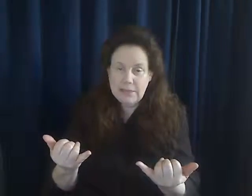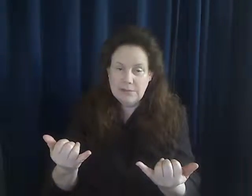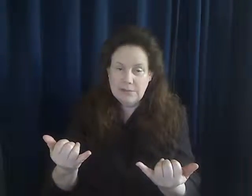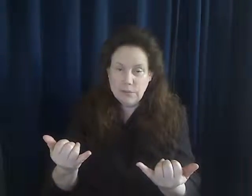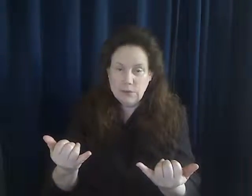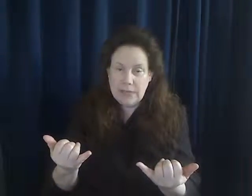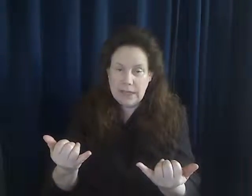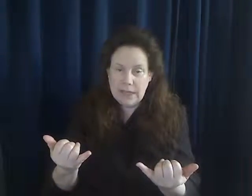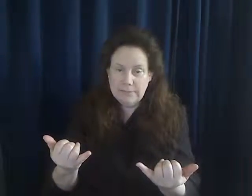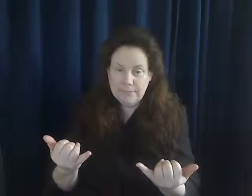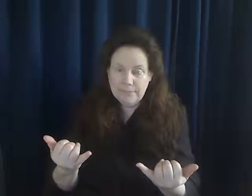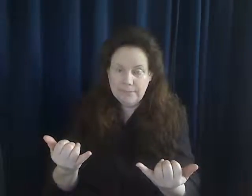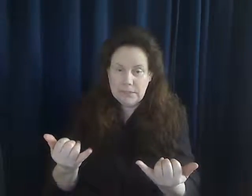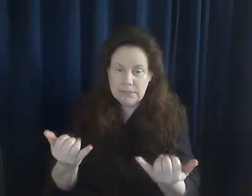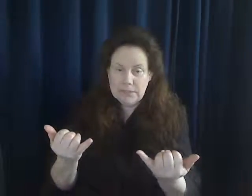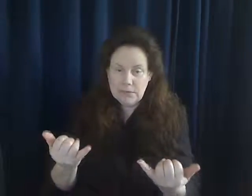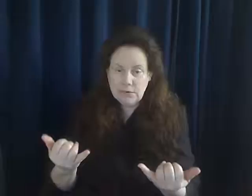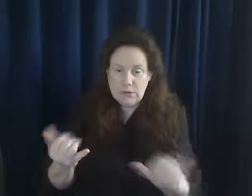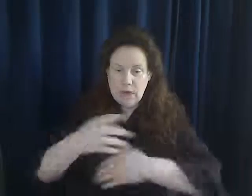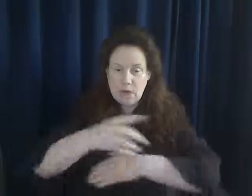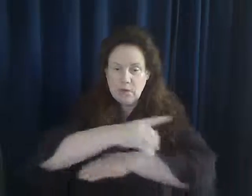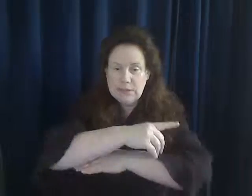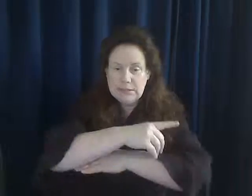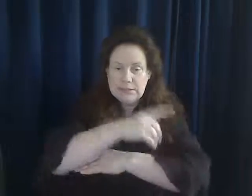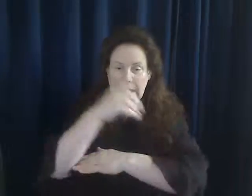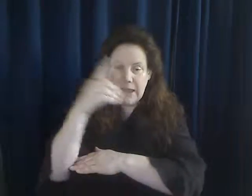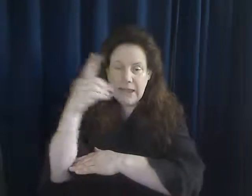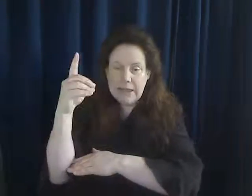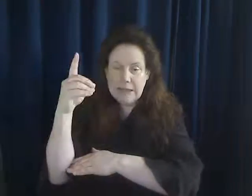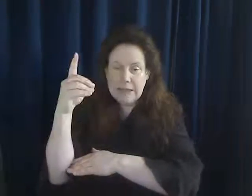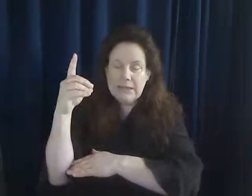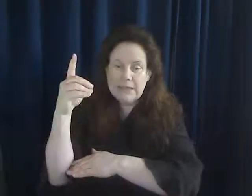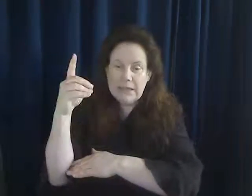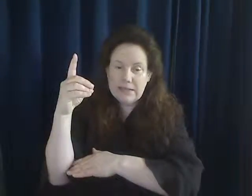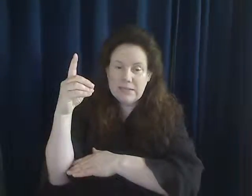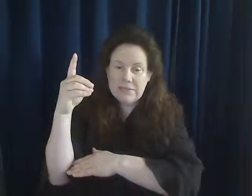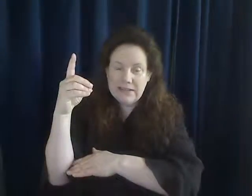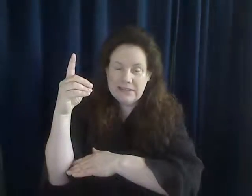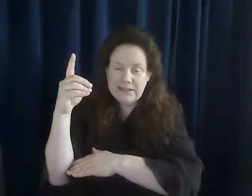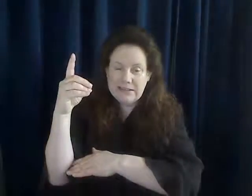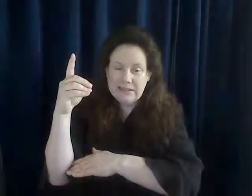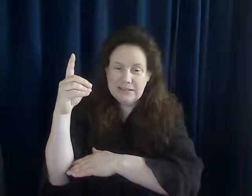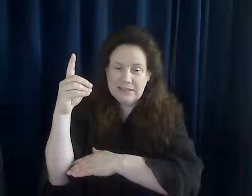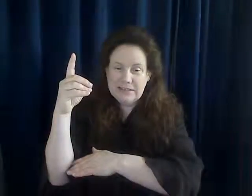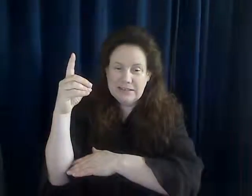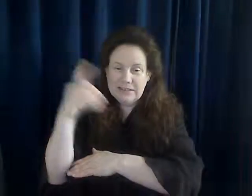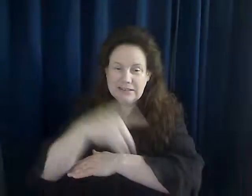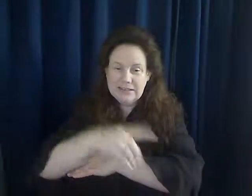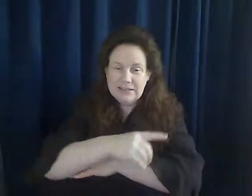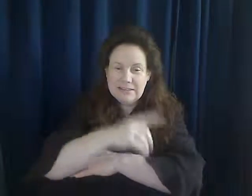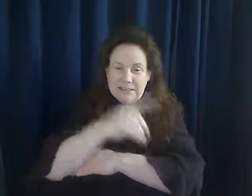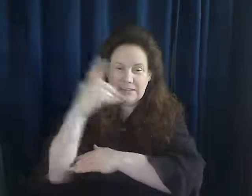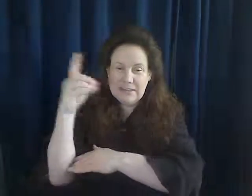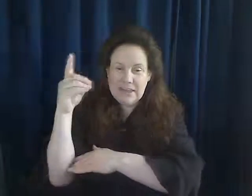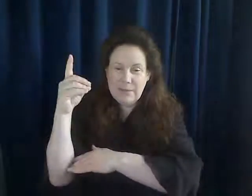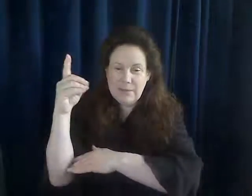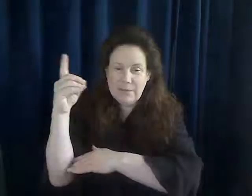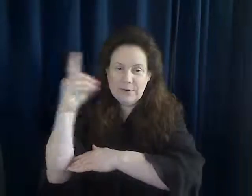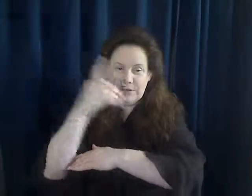becomes today. So now, day. Day can be done the D up or the